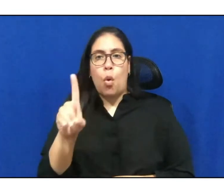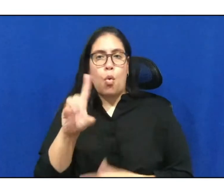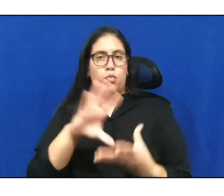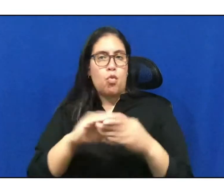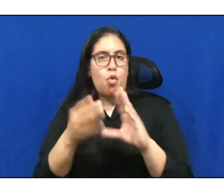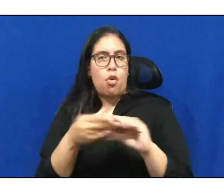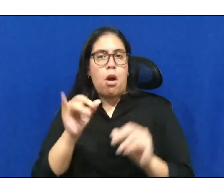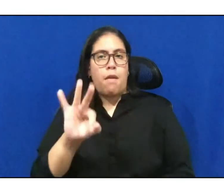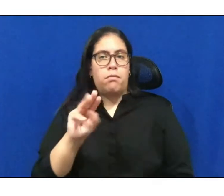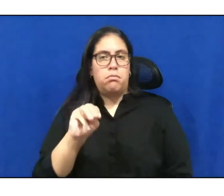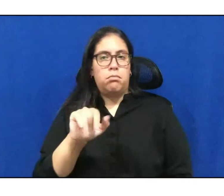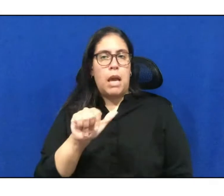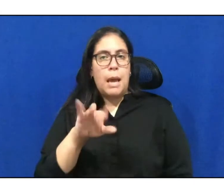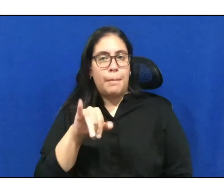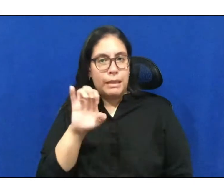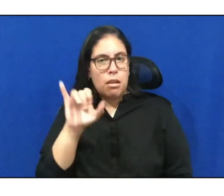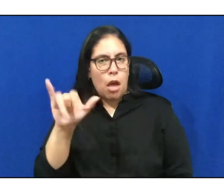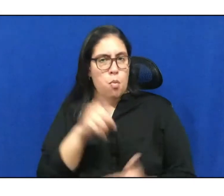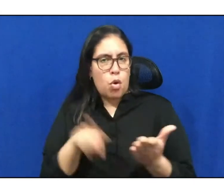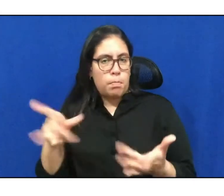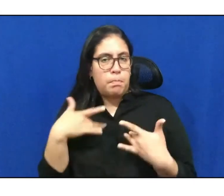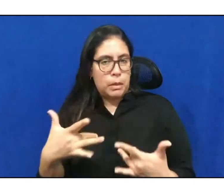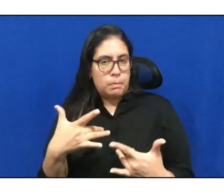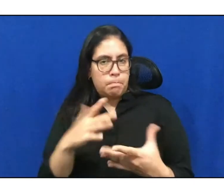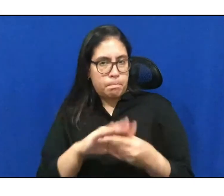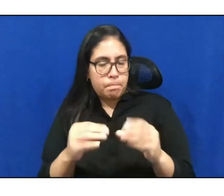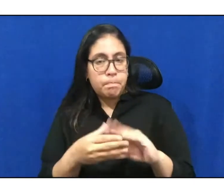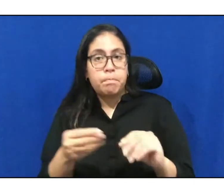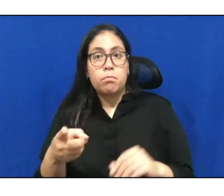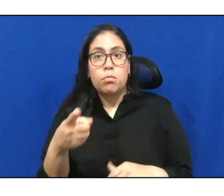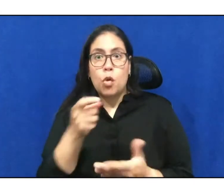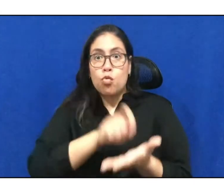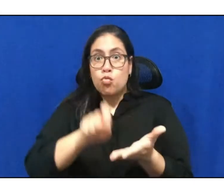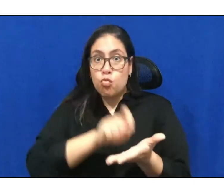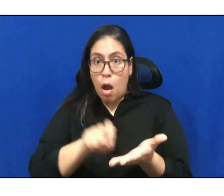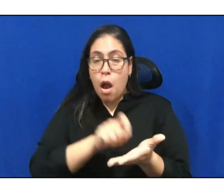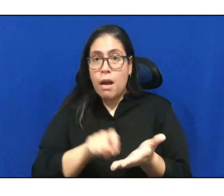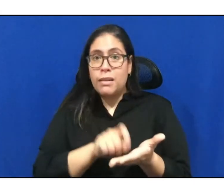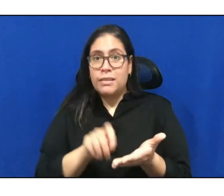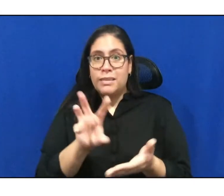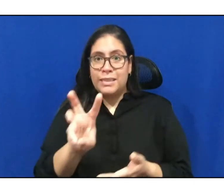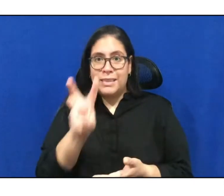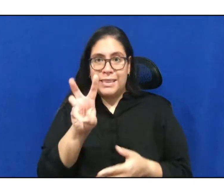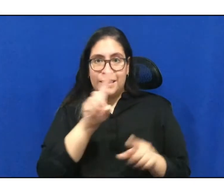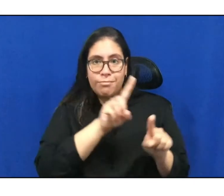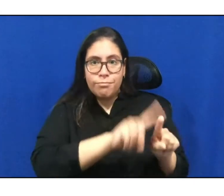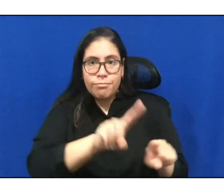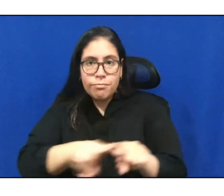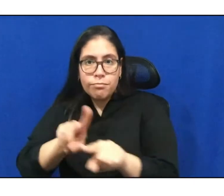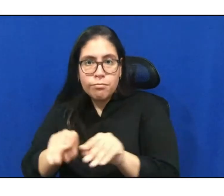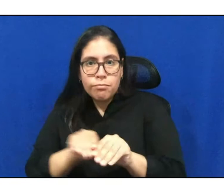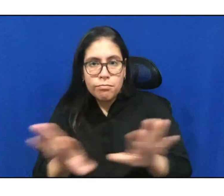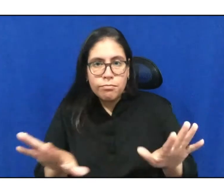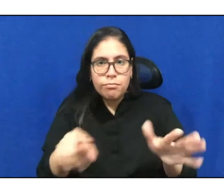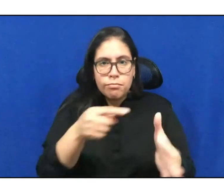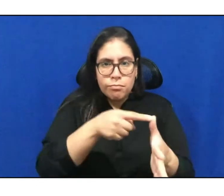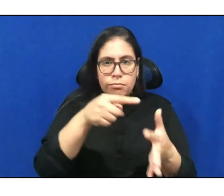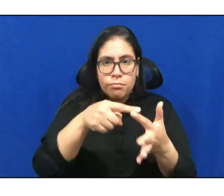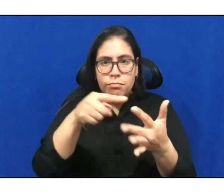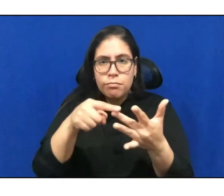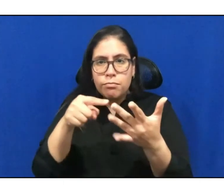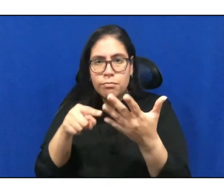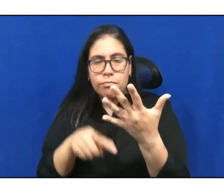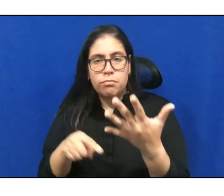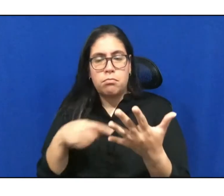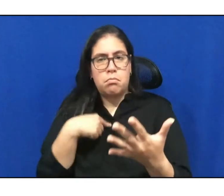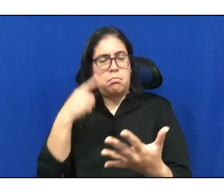was still called then, right? And she writes it over 6 different issues of the paper. And initially I could be like,